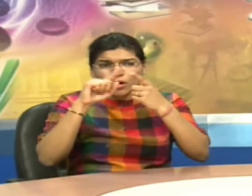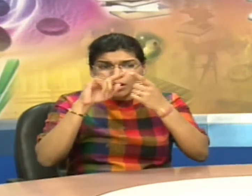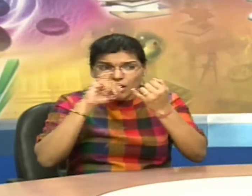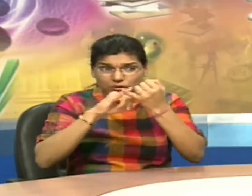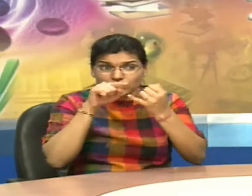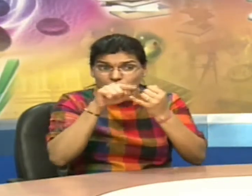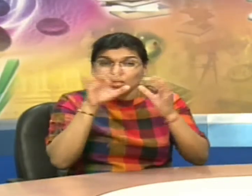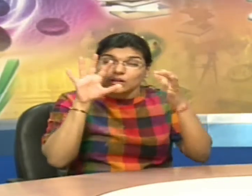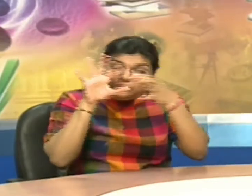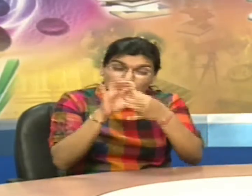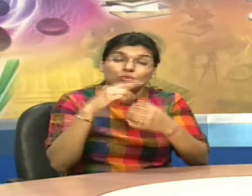or does